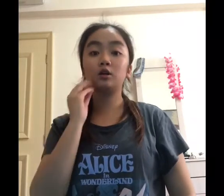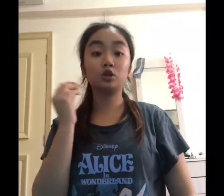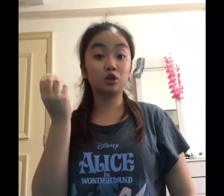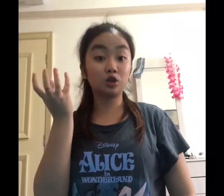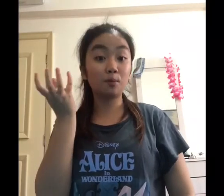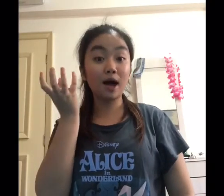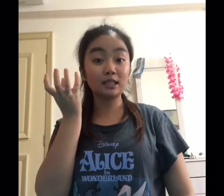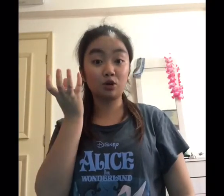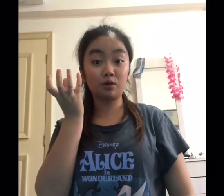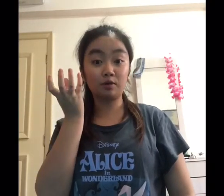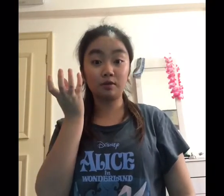Tomato,